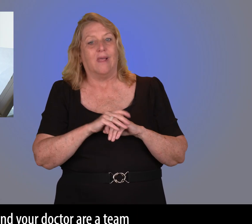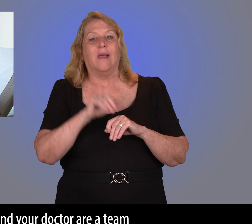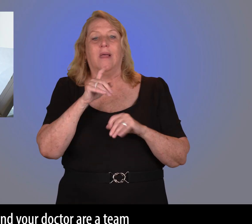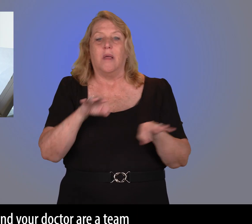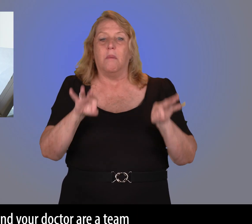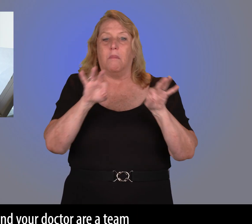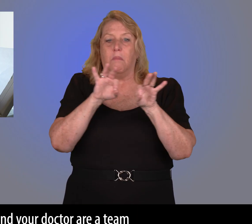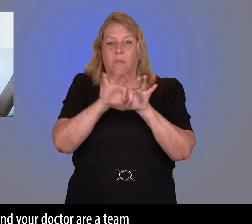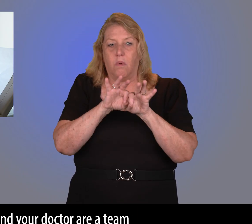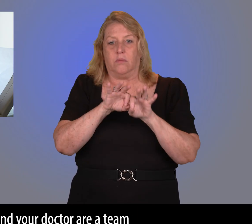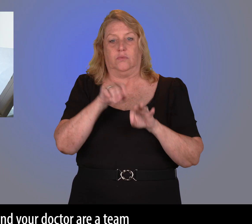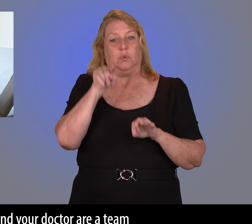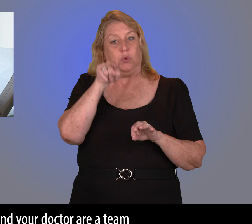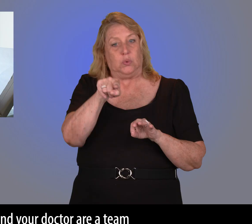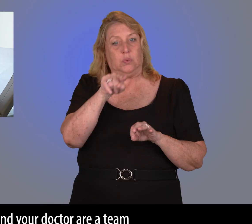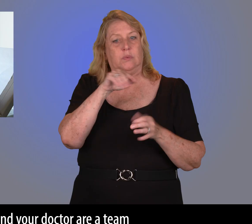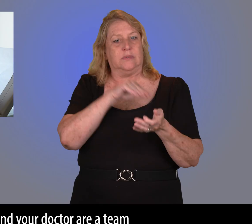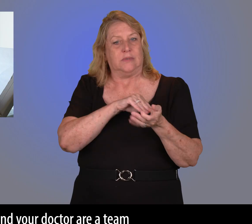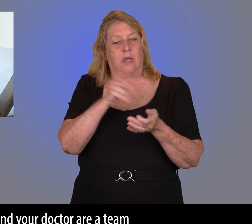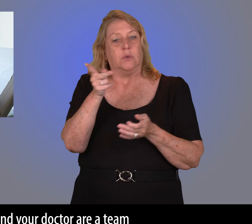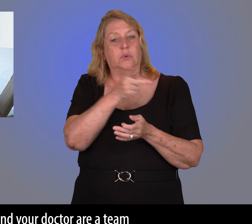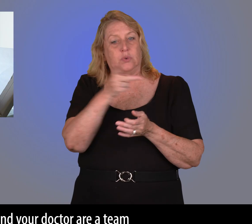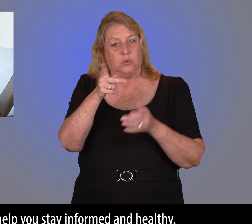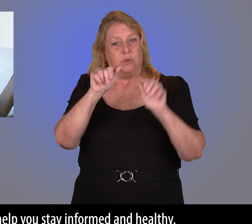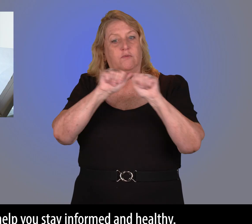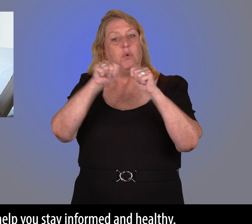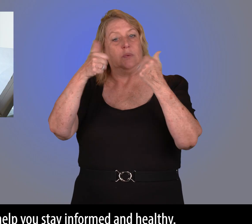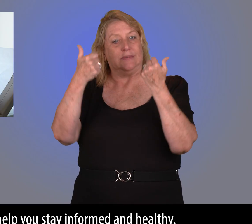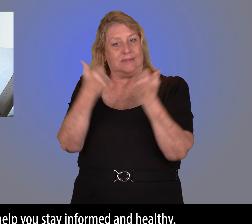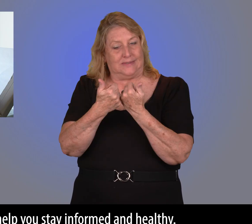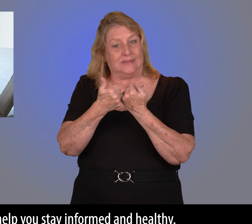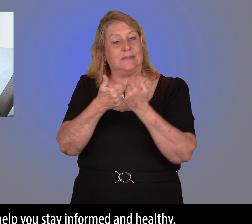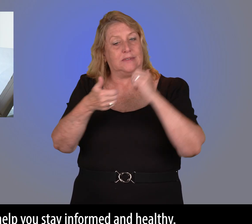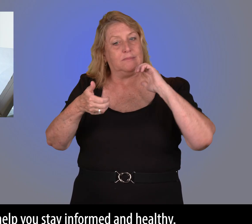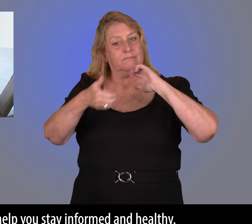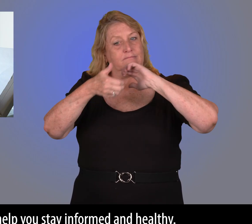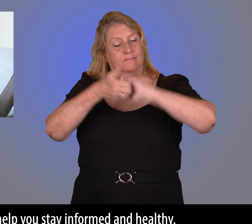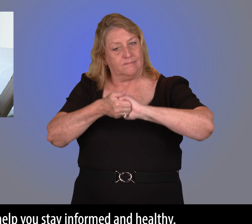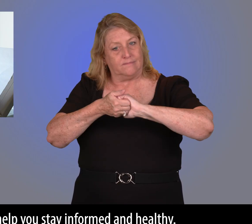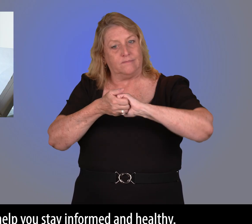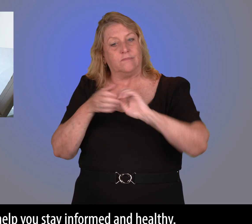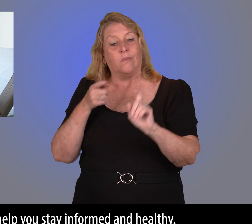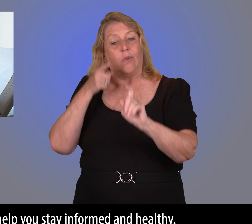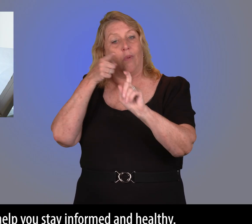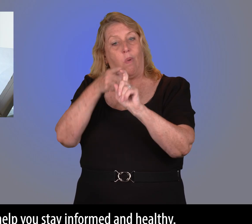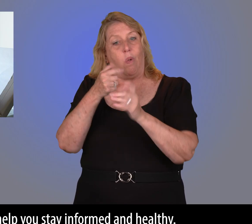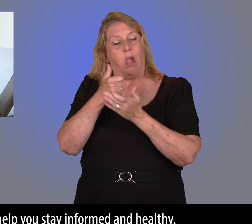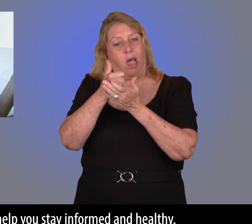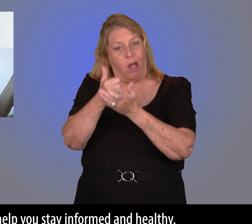You and your doctor are a team. The goal is to help you stay informed and healthy.